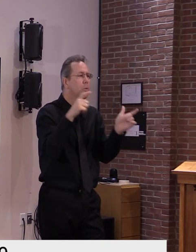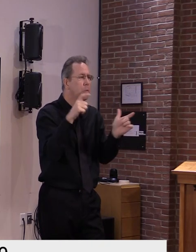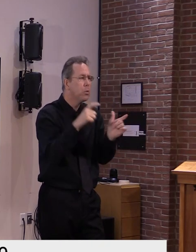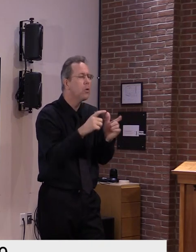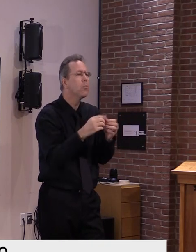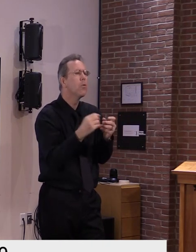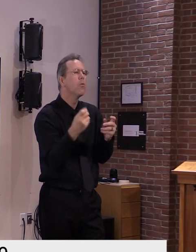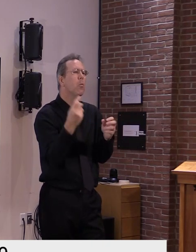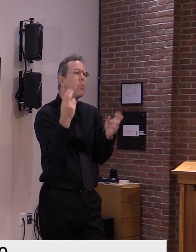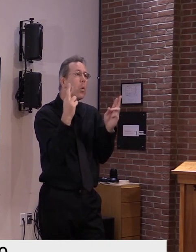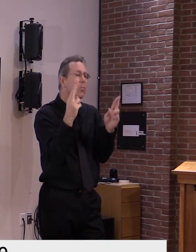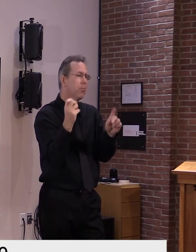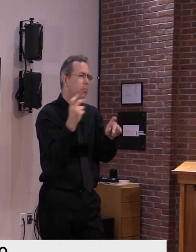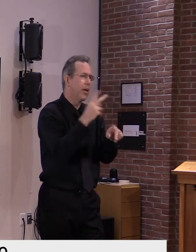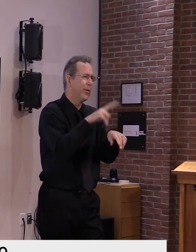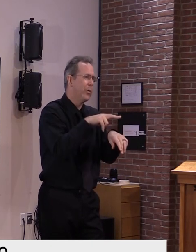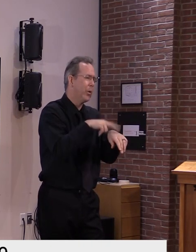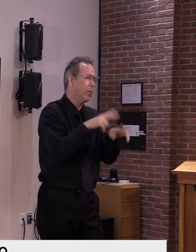time.